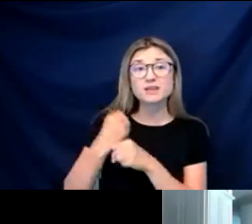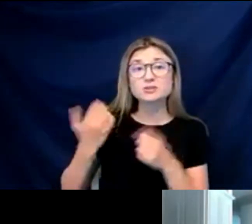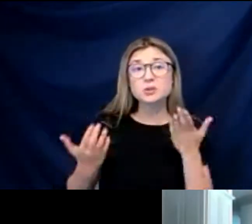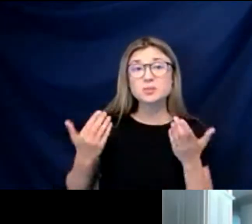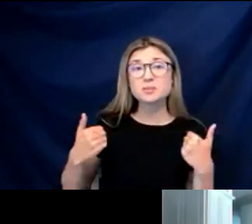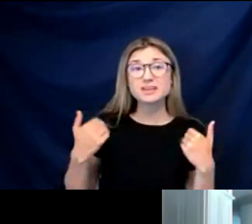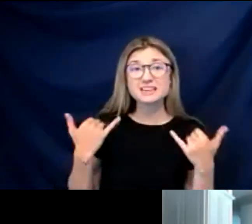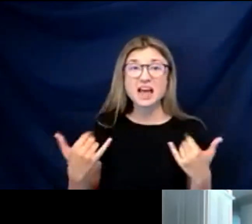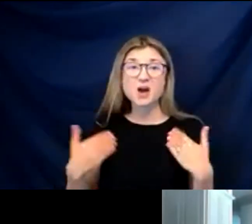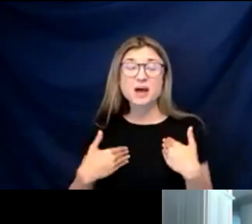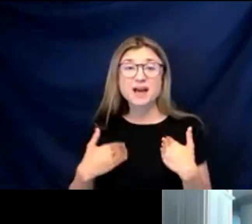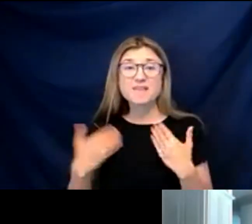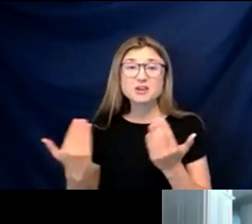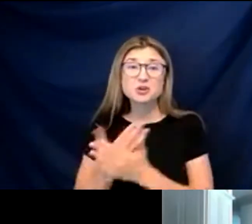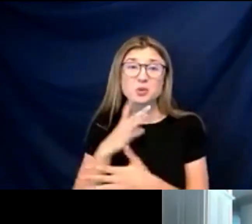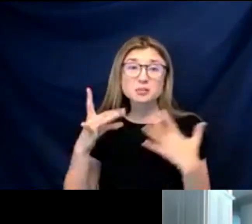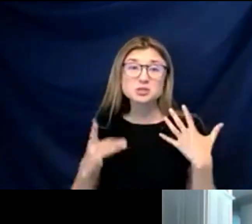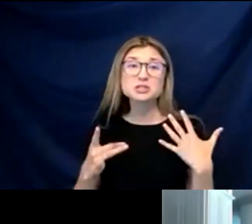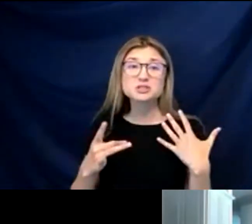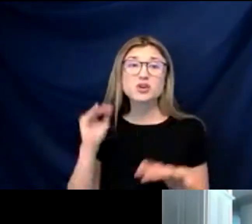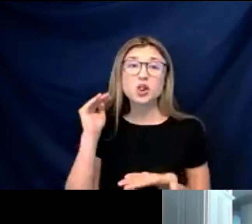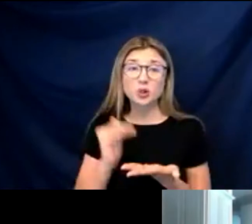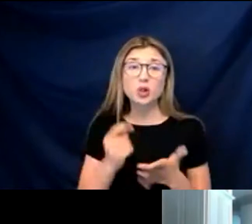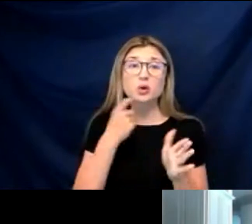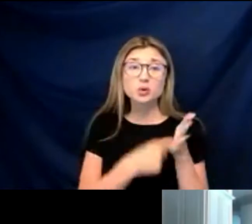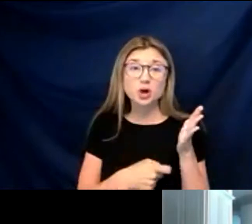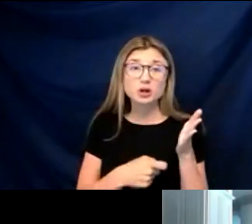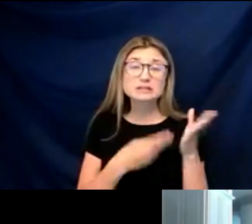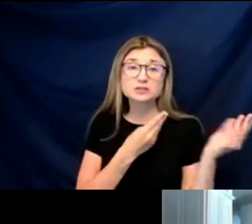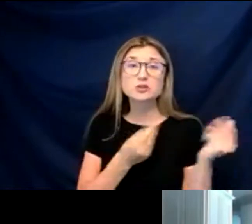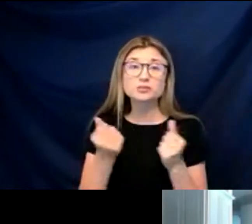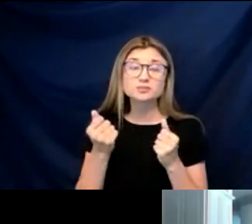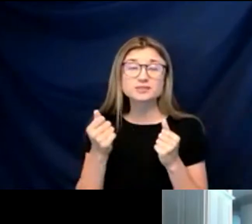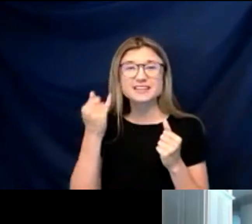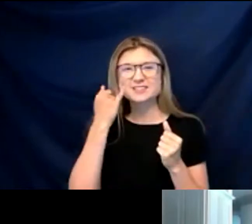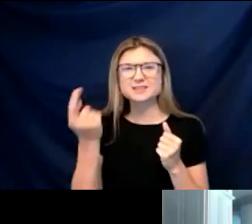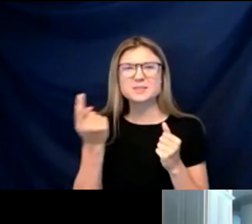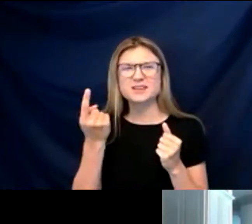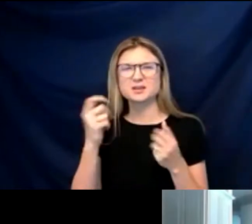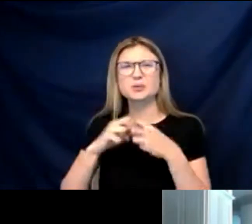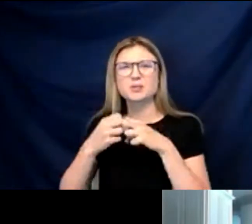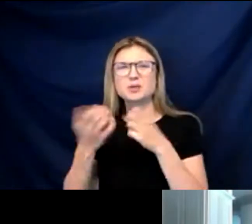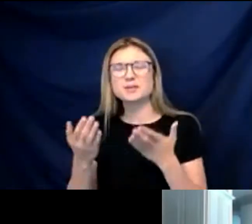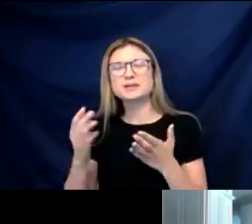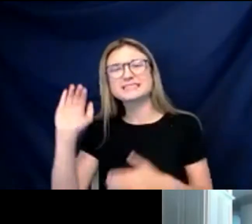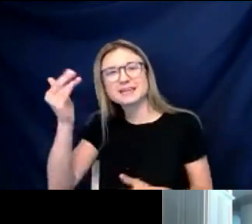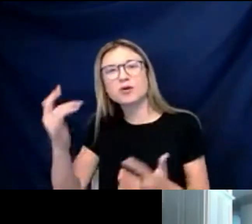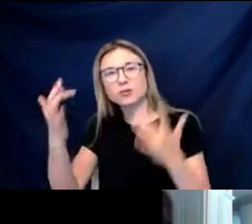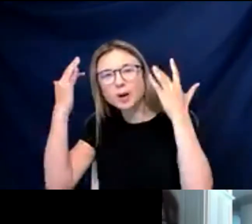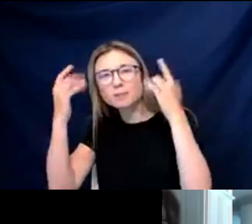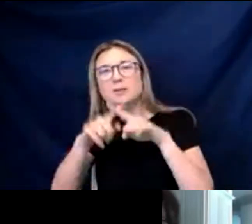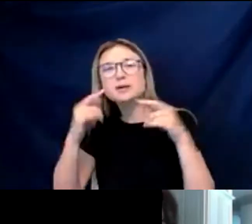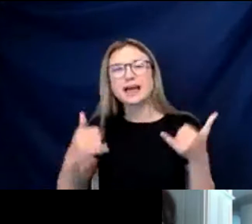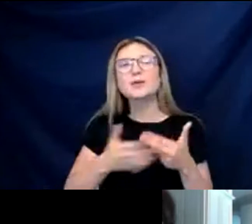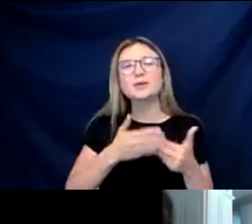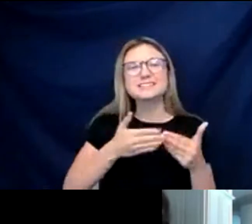low cost solutions to things that looked overwhelming before. So I want to be quiet, but thanks so much. It was a great overview.